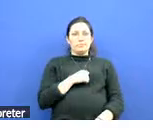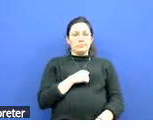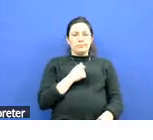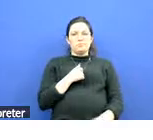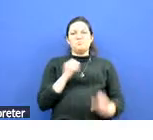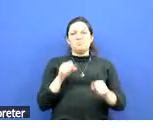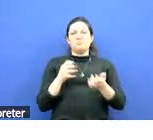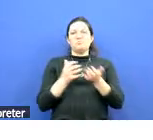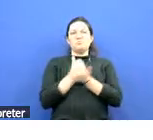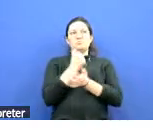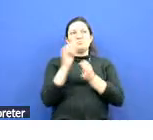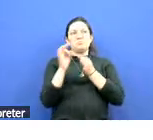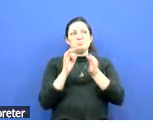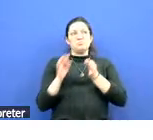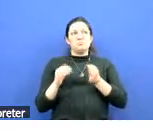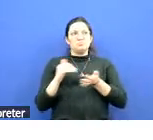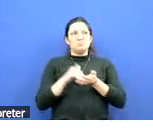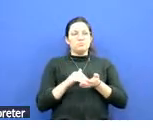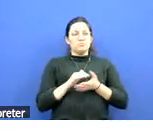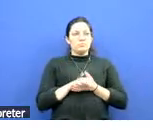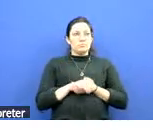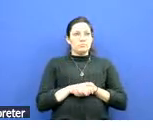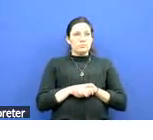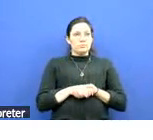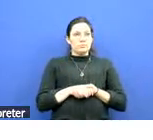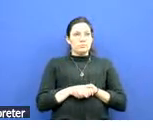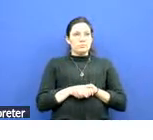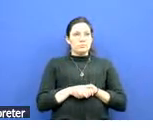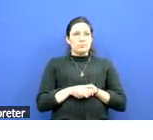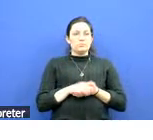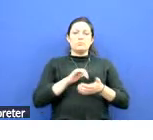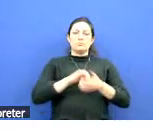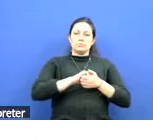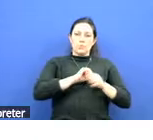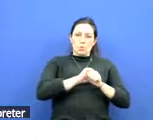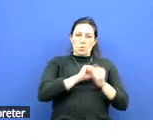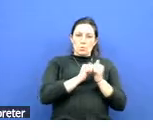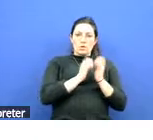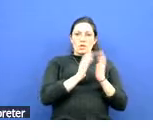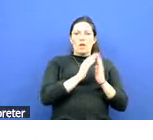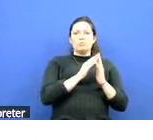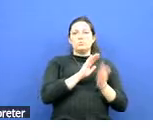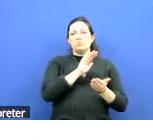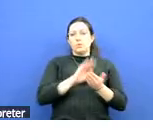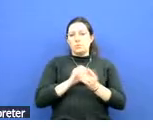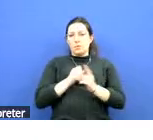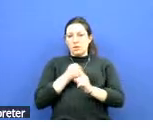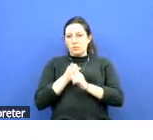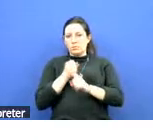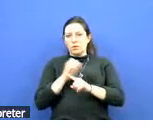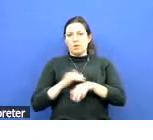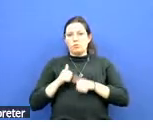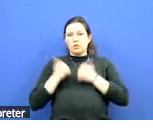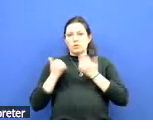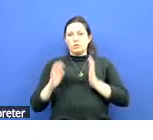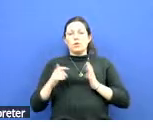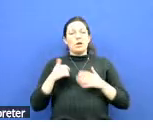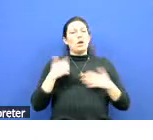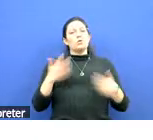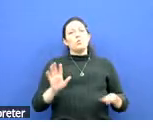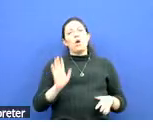just, again, working with you folks to try to minimize impacts. And I don't mean to be dismissive in the